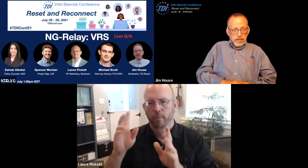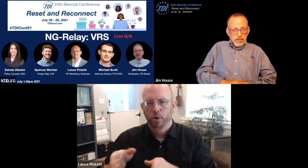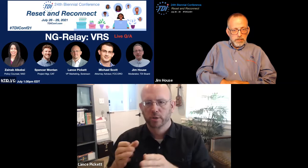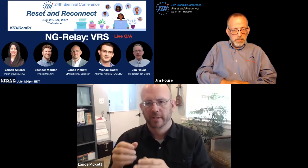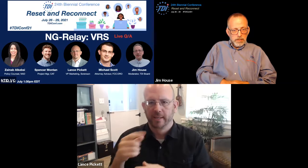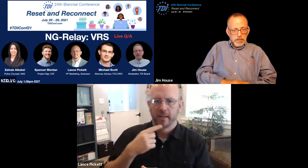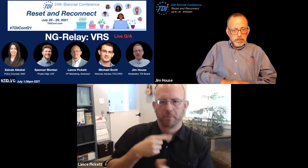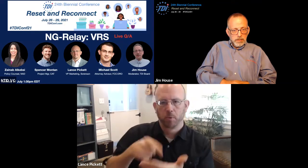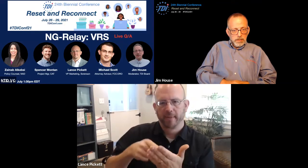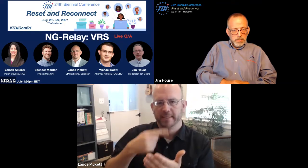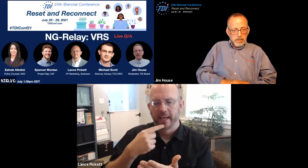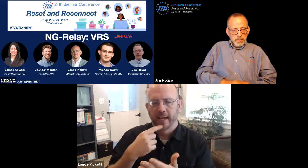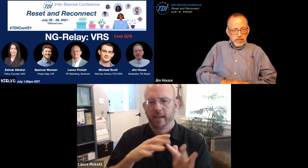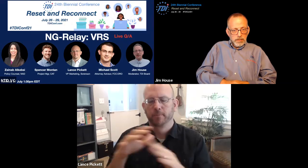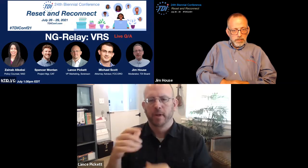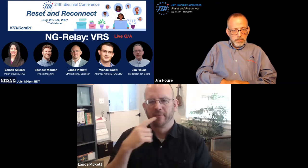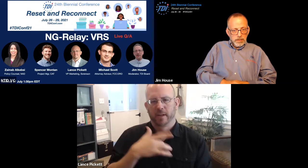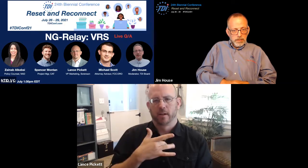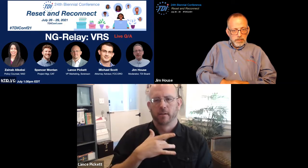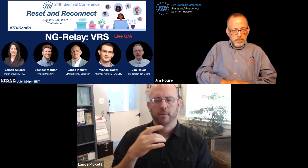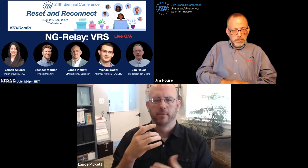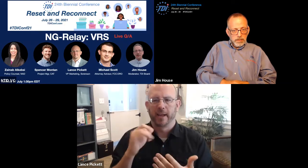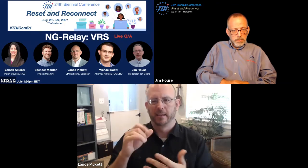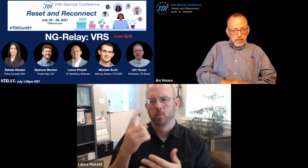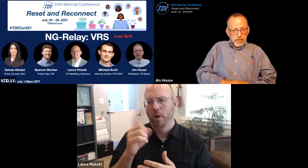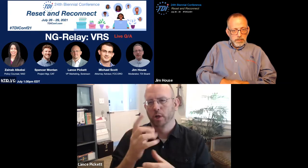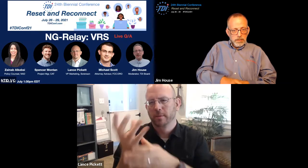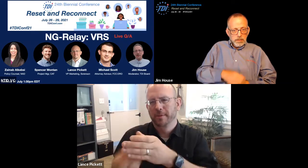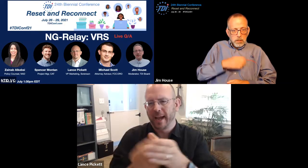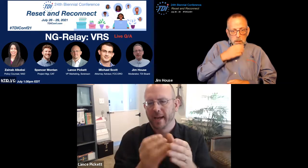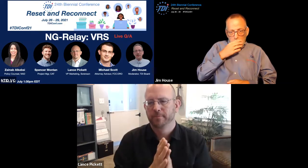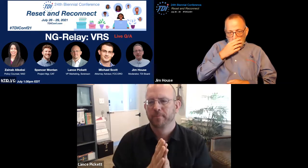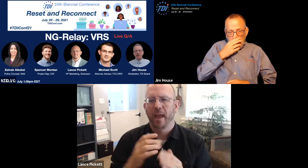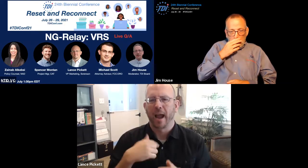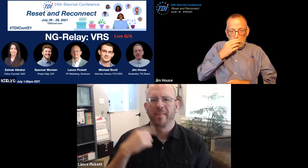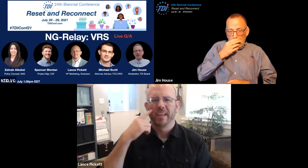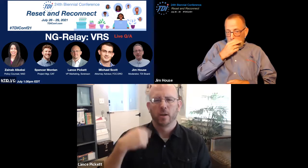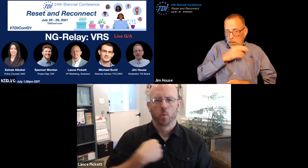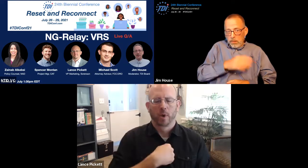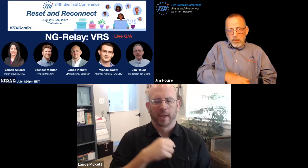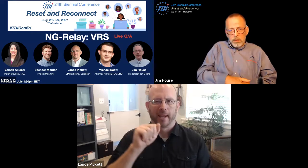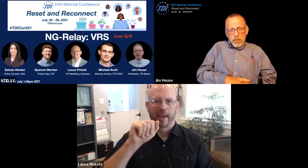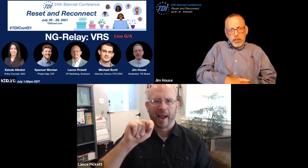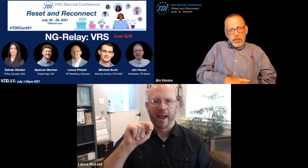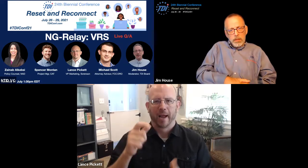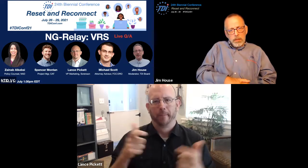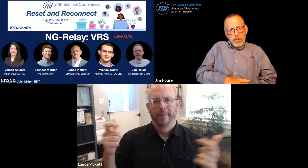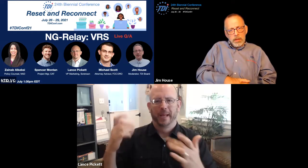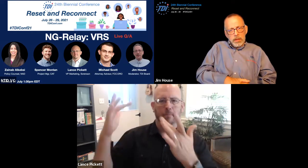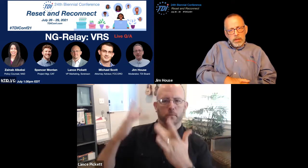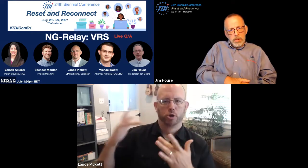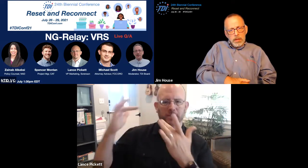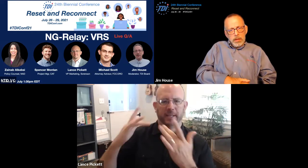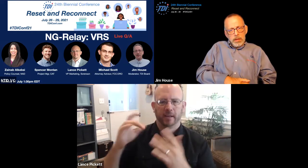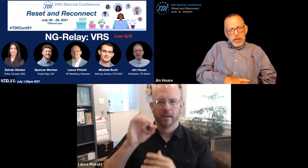on, or have another person say, "Hey, what did this person say?" So that's where the gaps are. I think